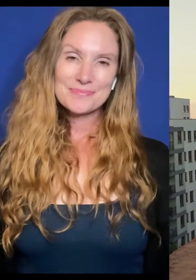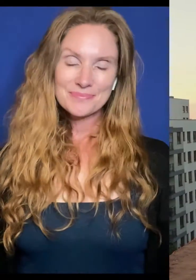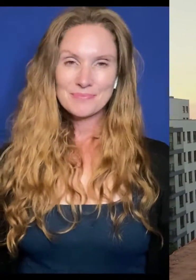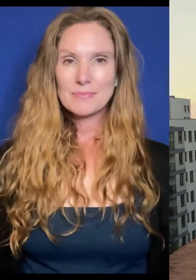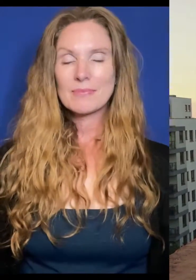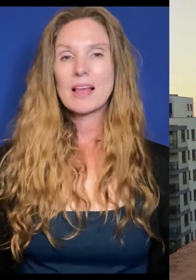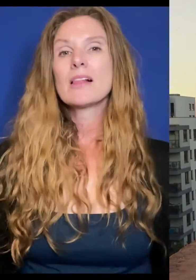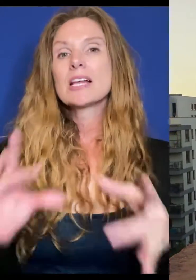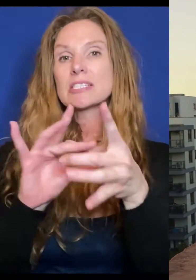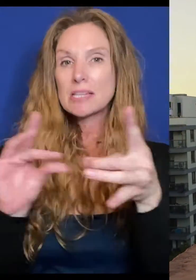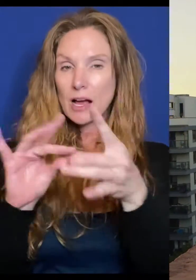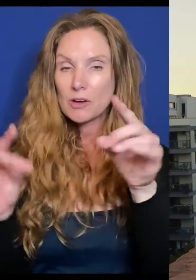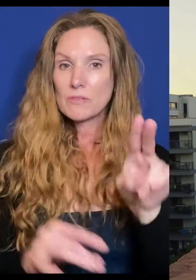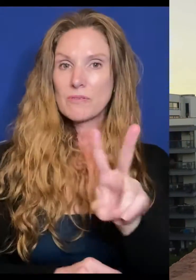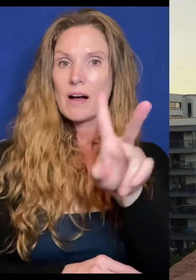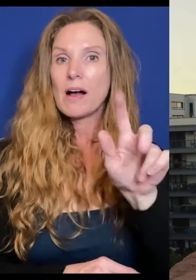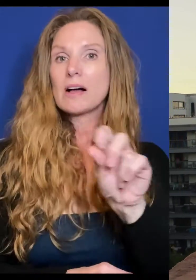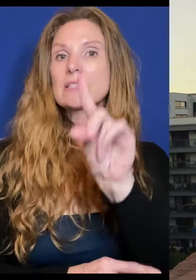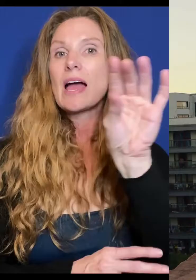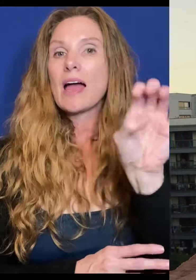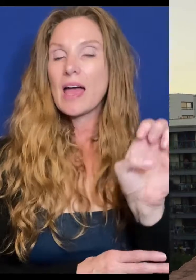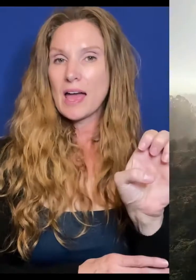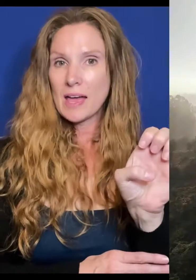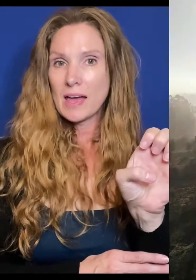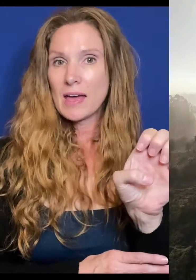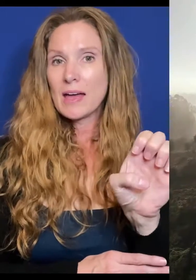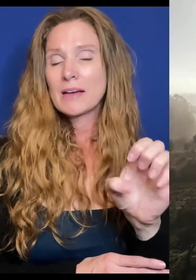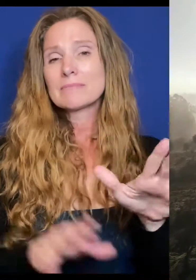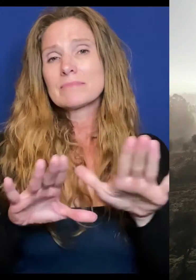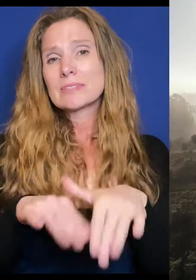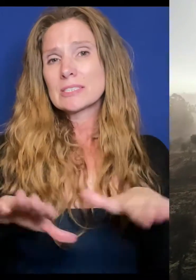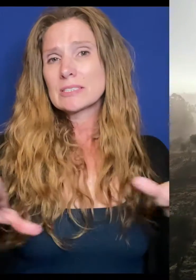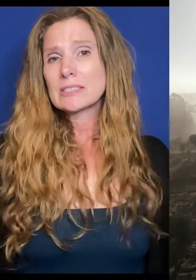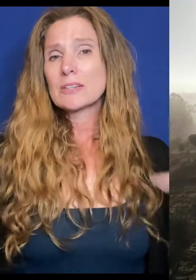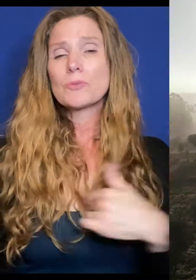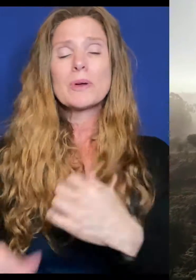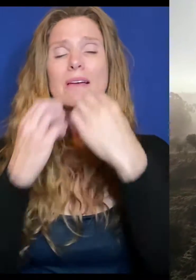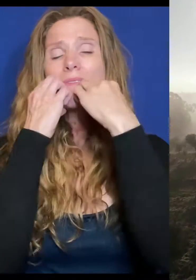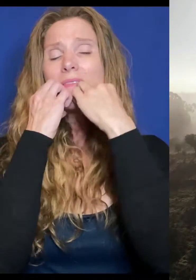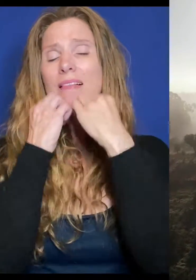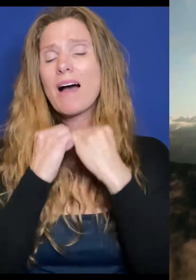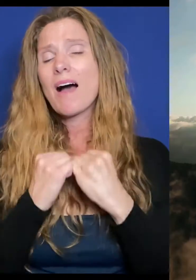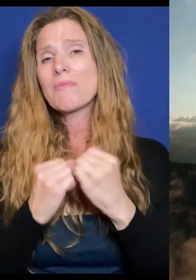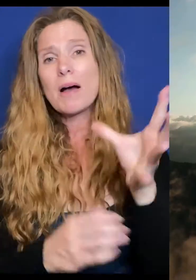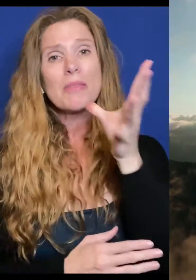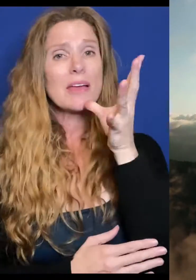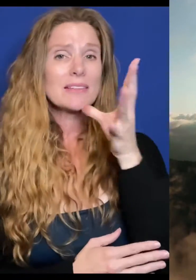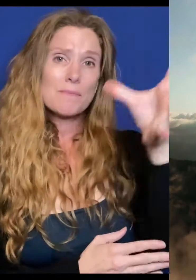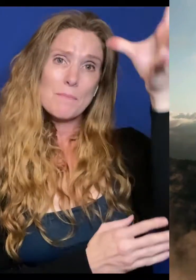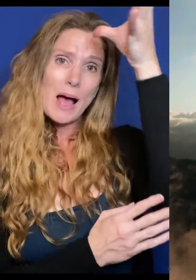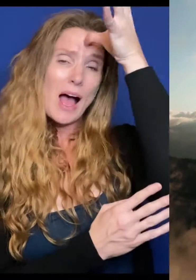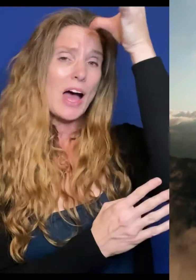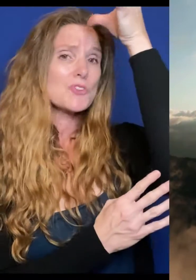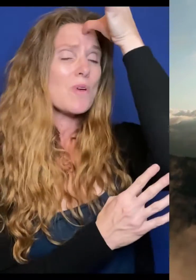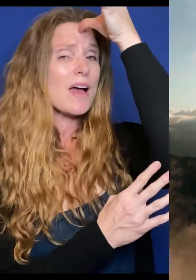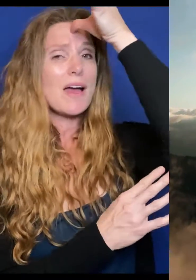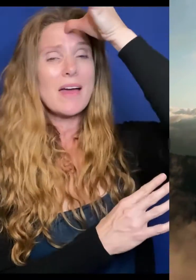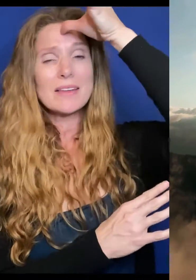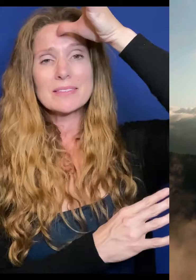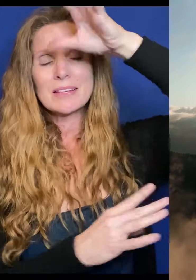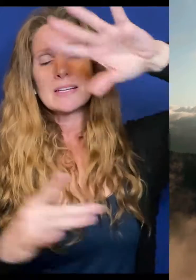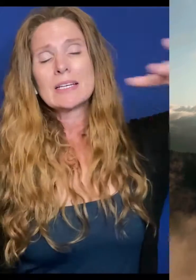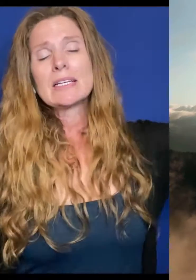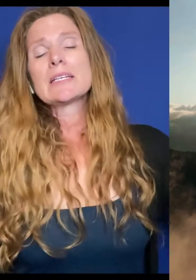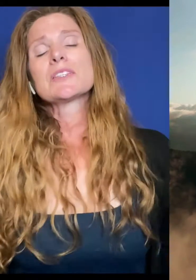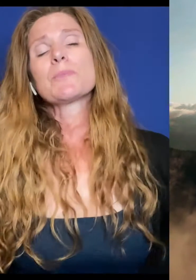Let's talk about it There's our kids we love Madres y Padres